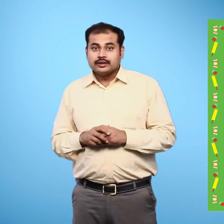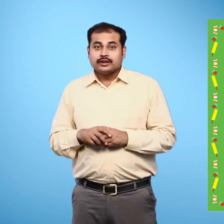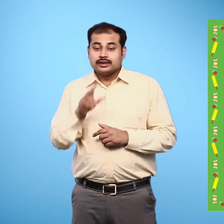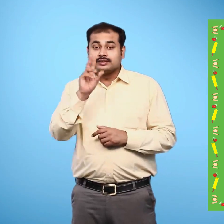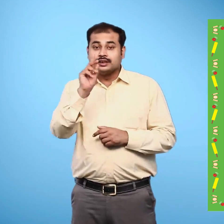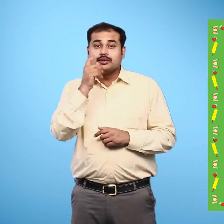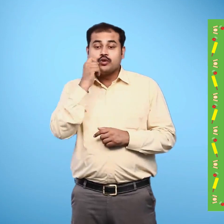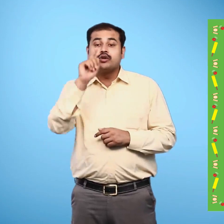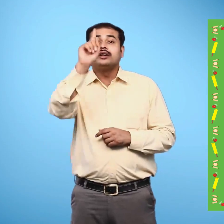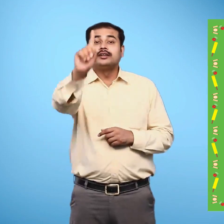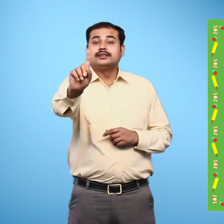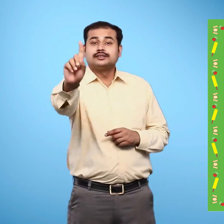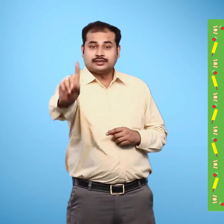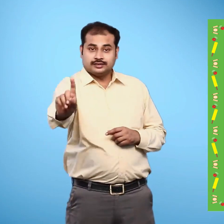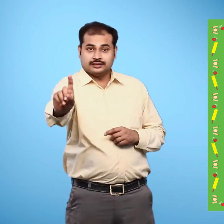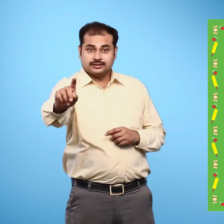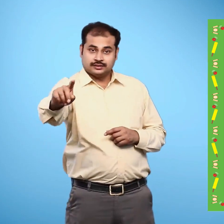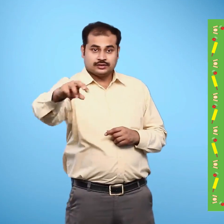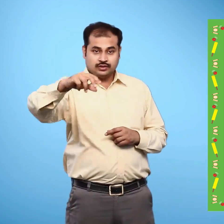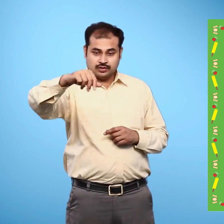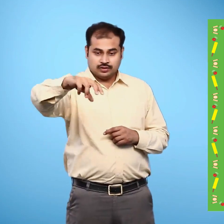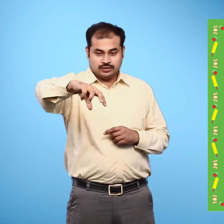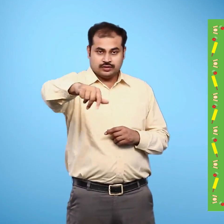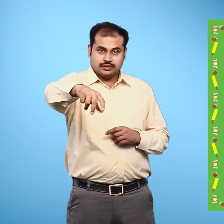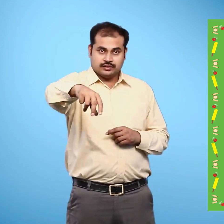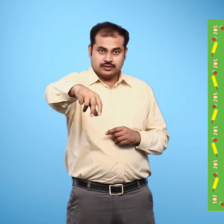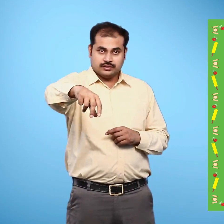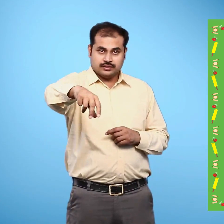and second boy is rolling the coin on the board.